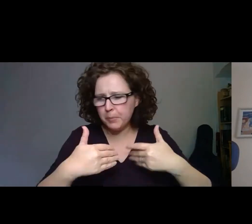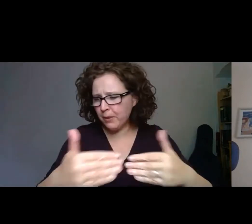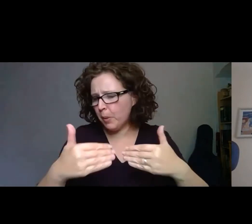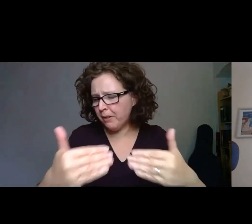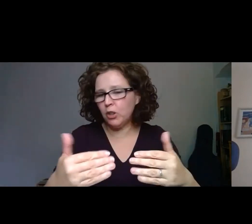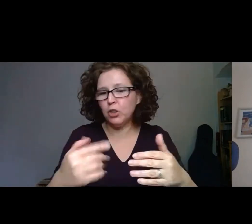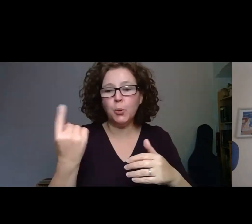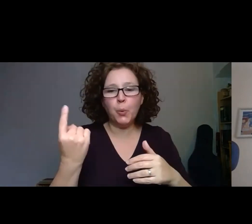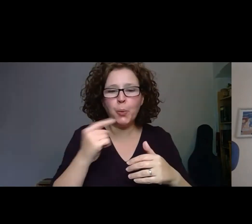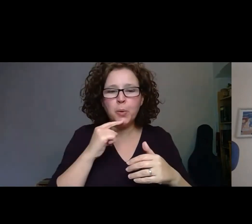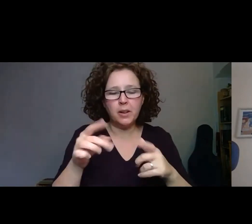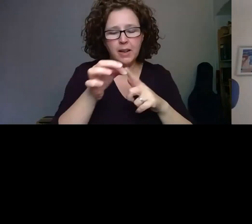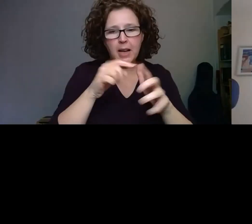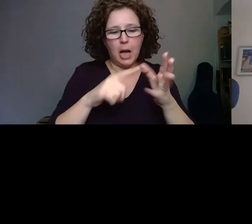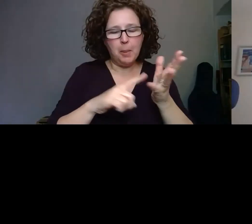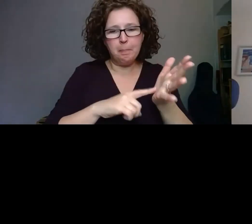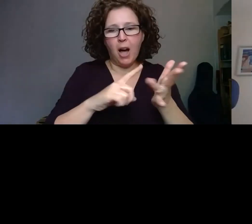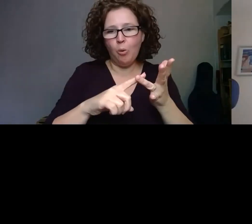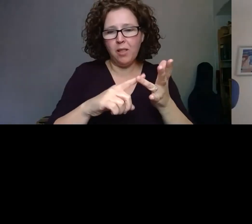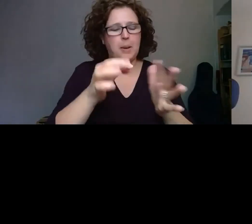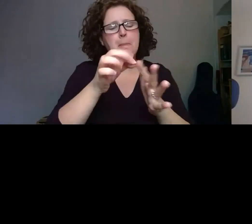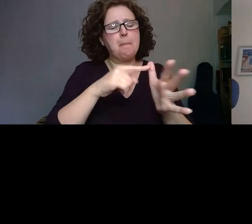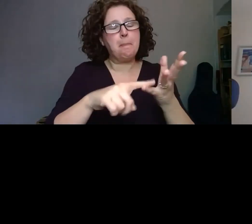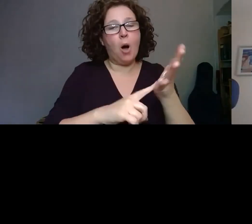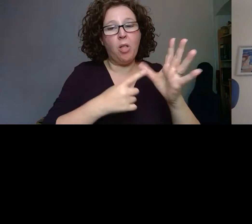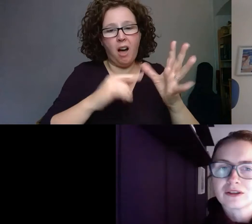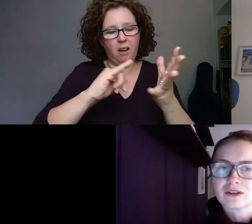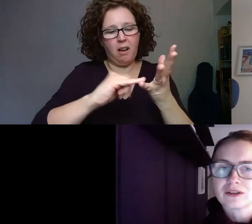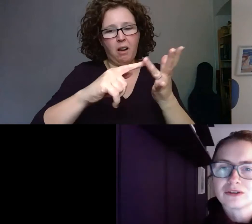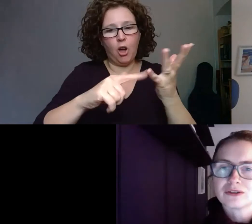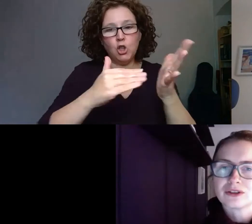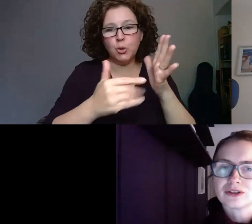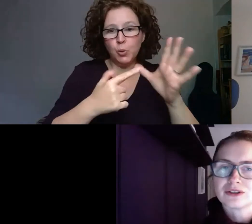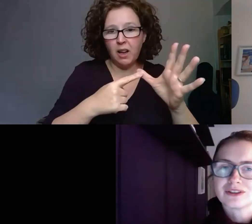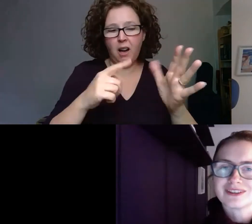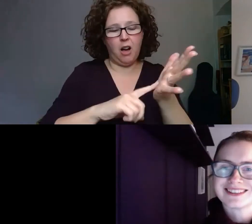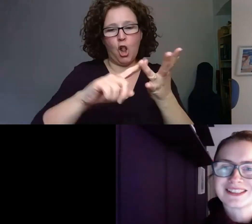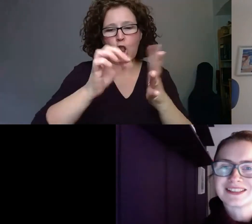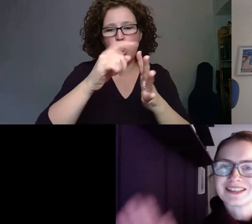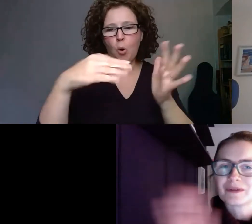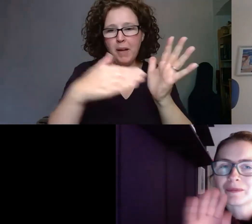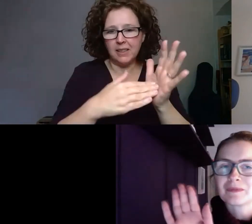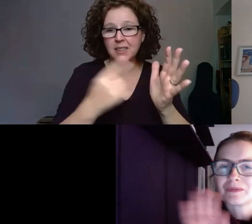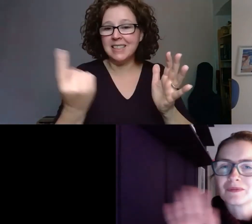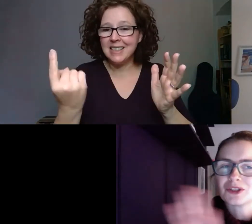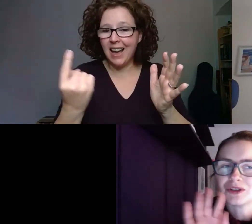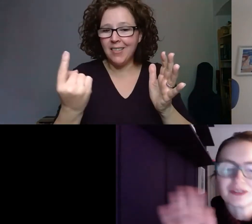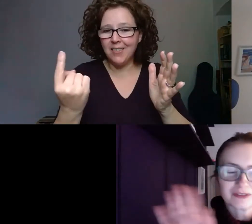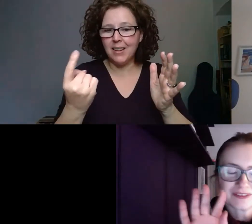to Paula Souza Lopez, and she is a Brazilian performer and audio describer,